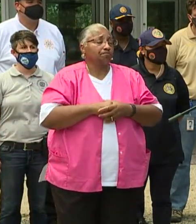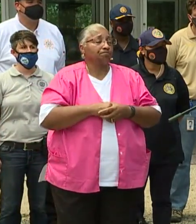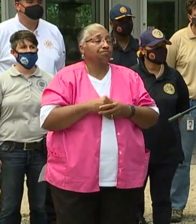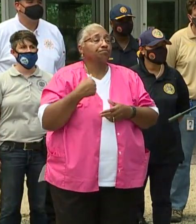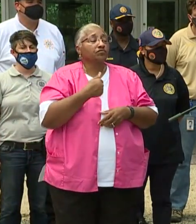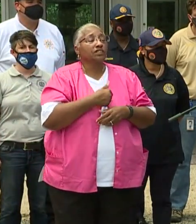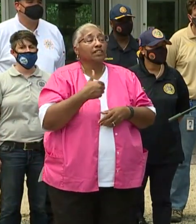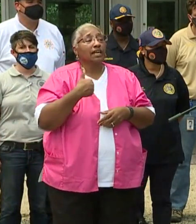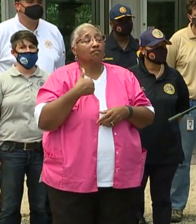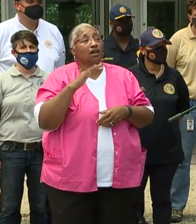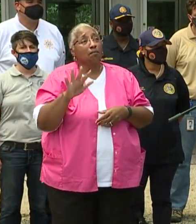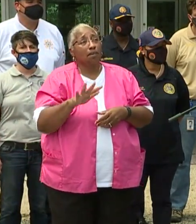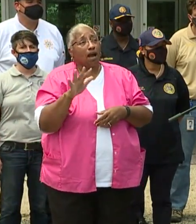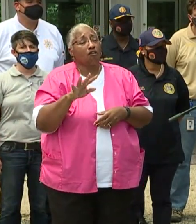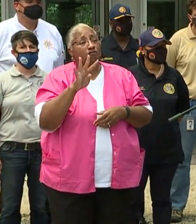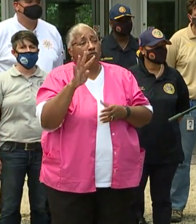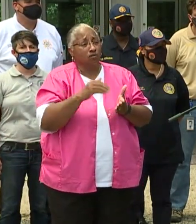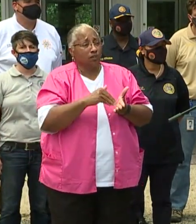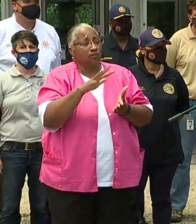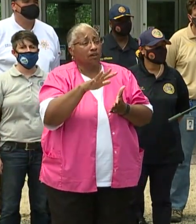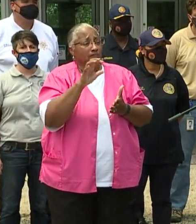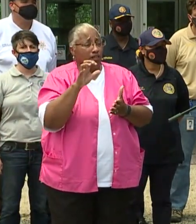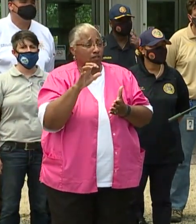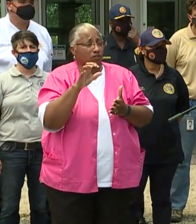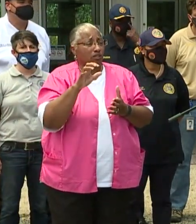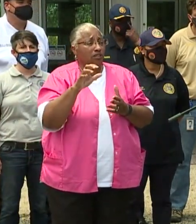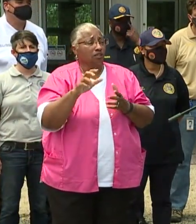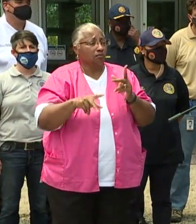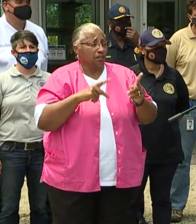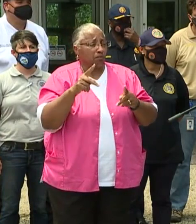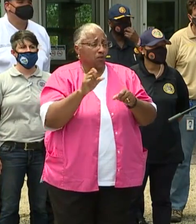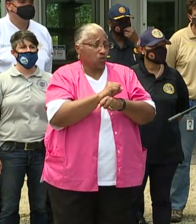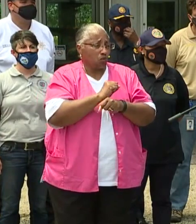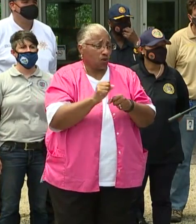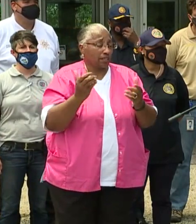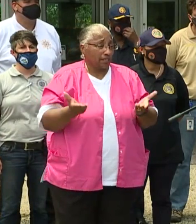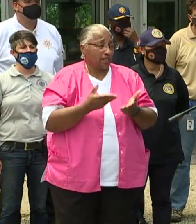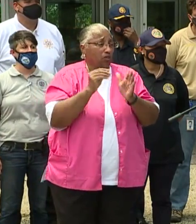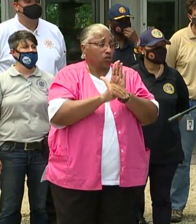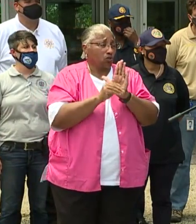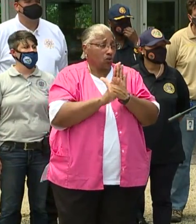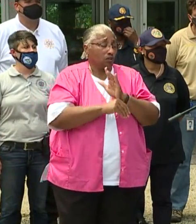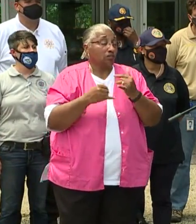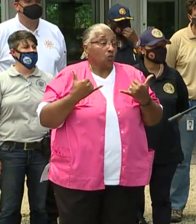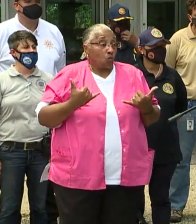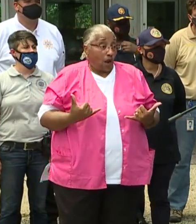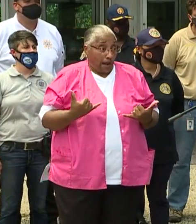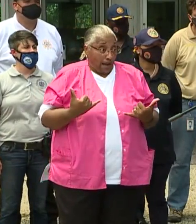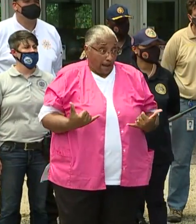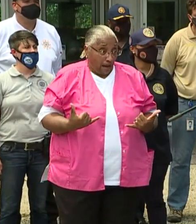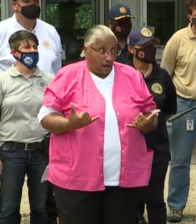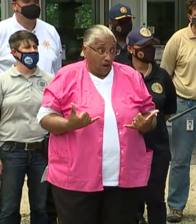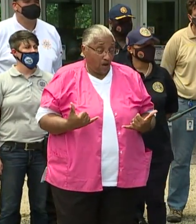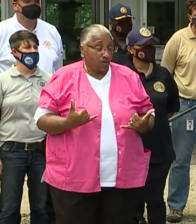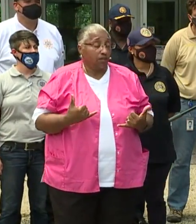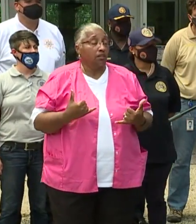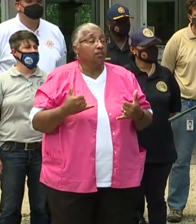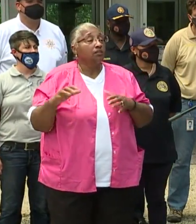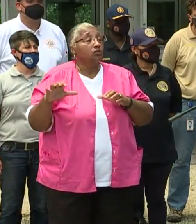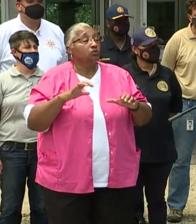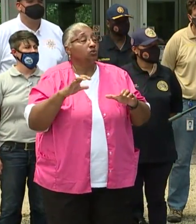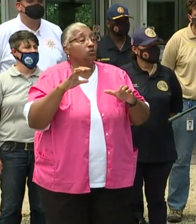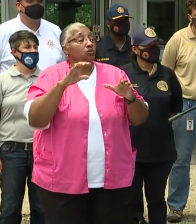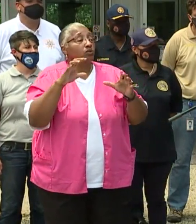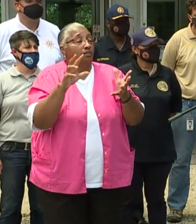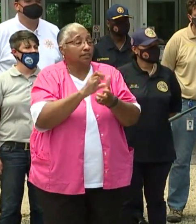about 4,500 boots on the ground in New Orleans currently here to do the damage assessment. That